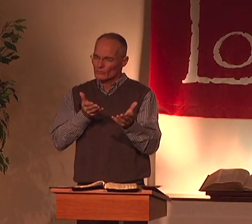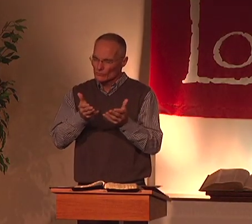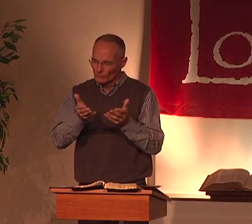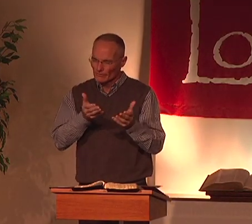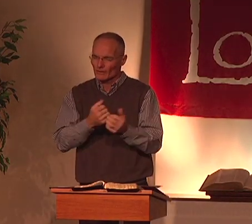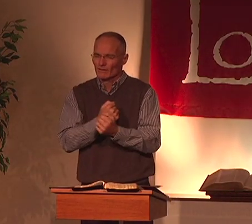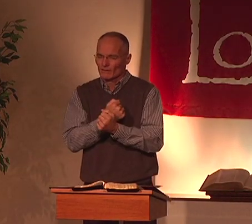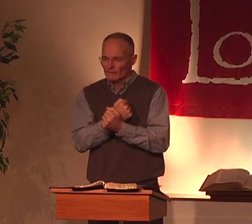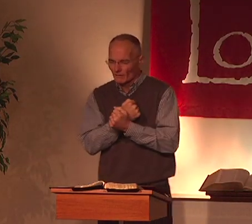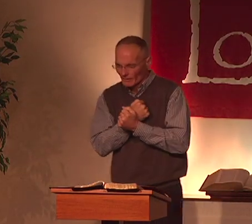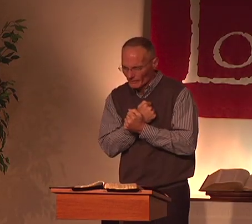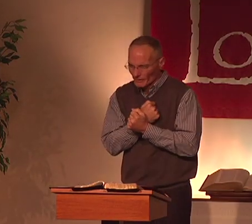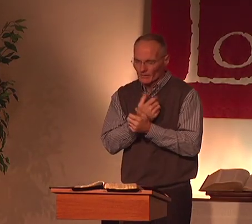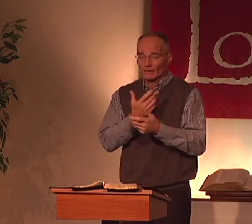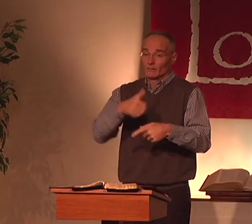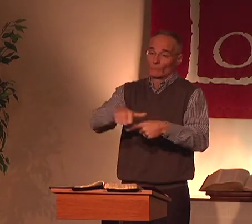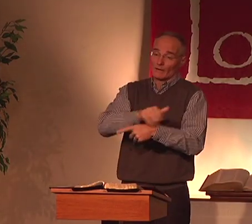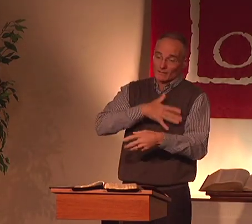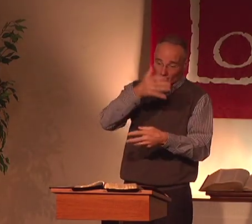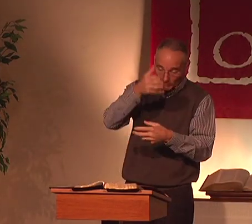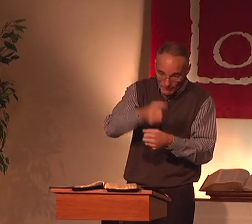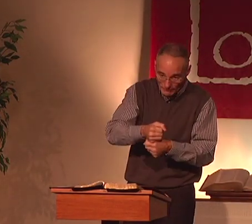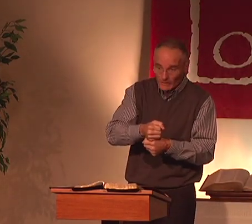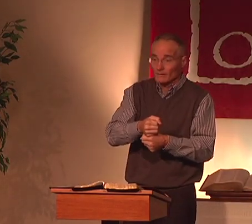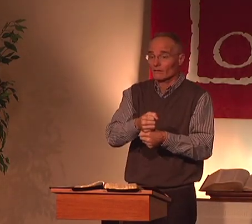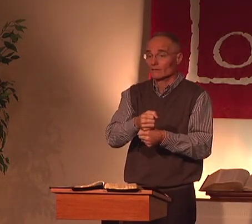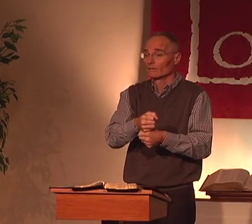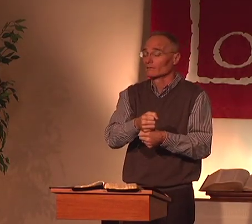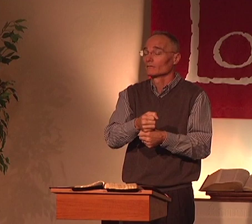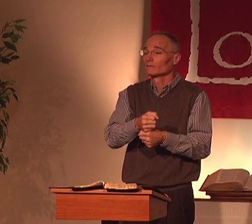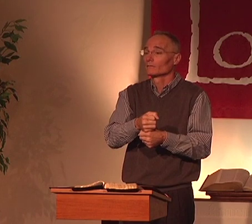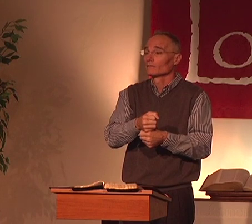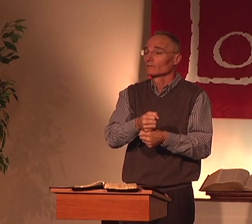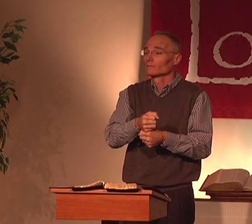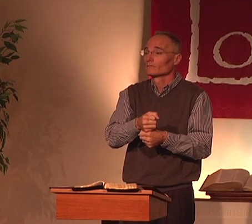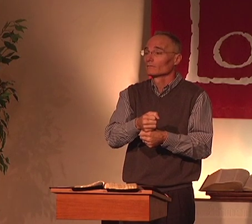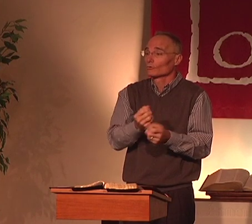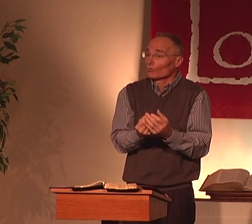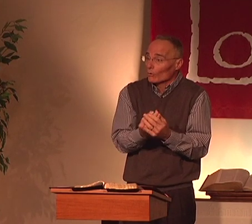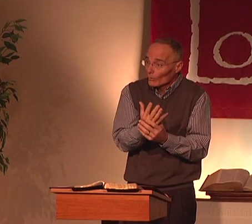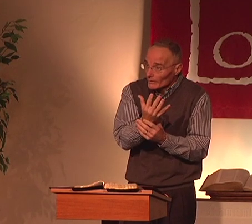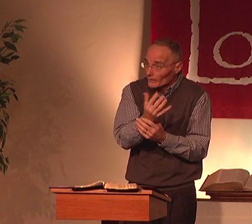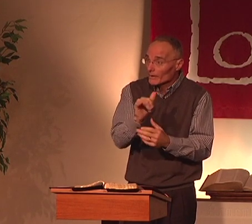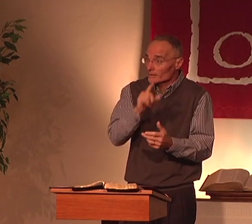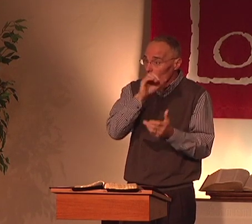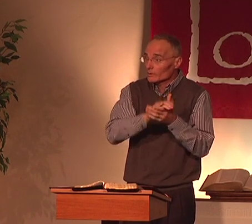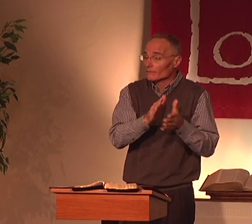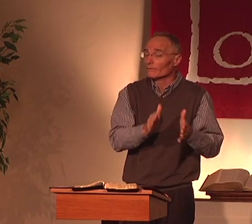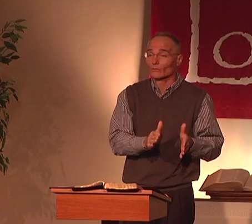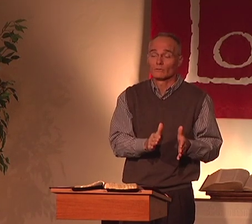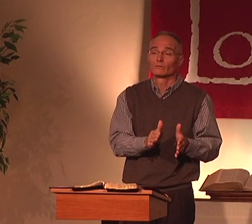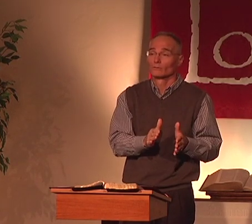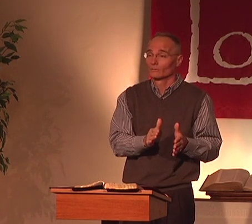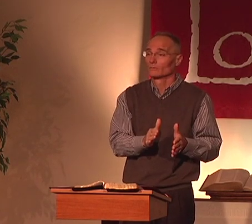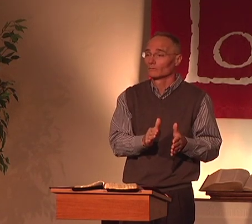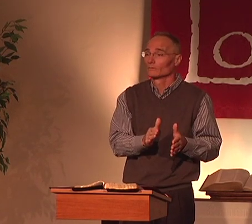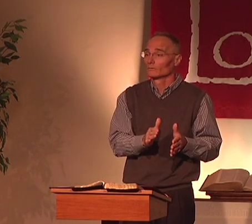have continual faith You will serve You will love Practice that faith Grow within that faith As a believer